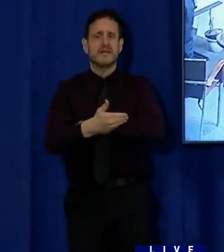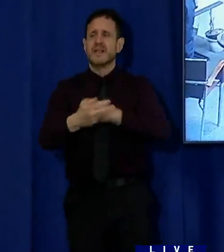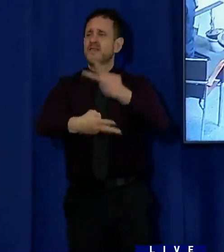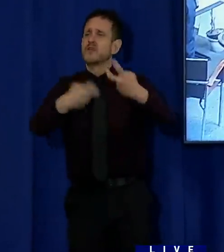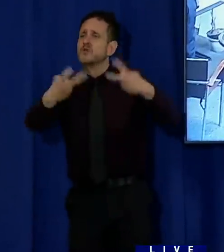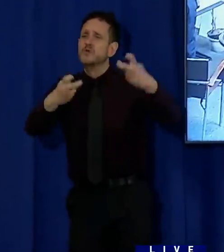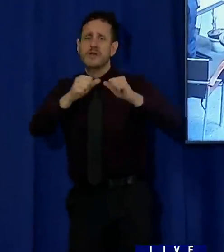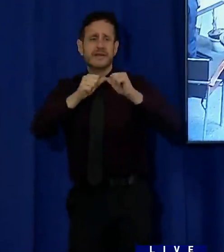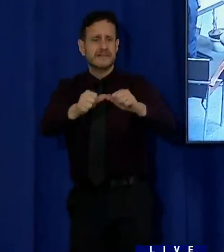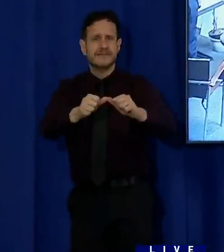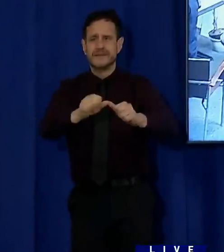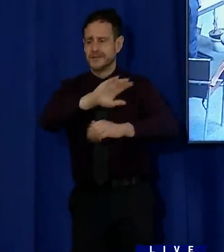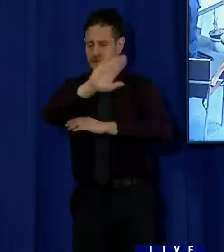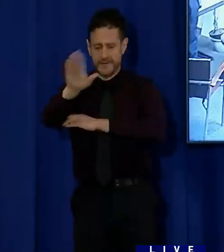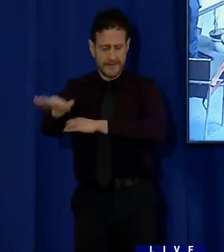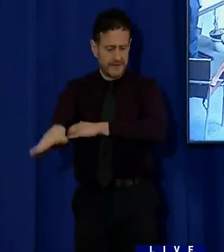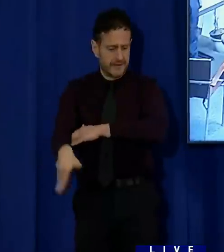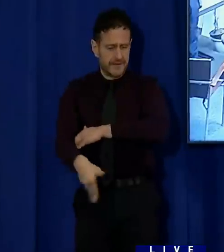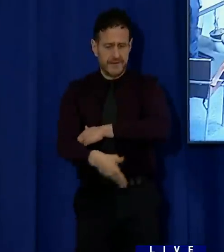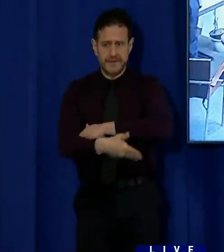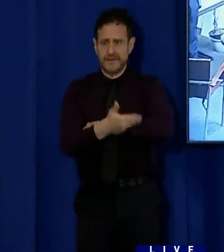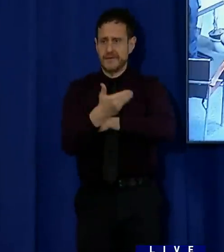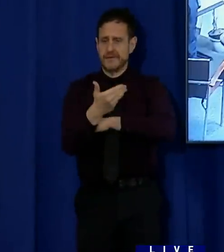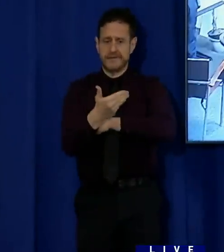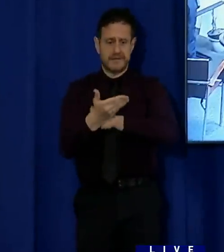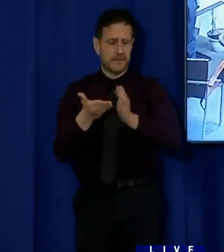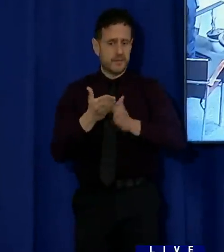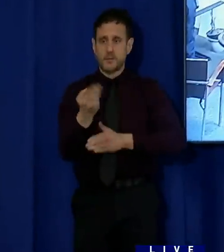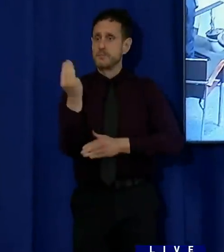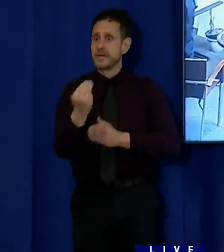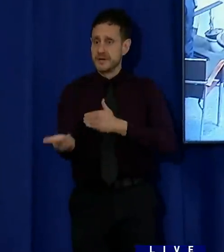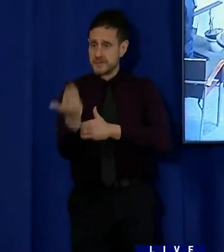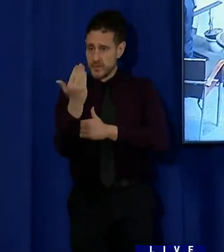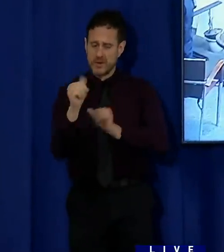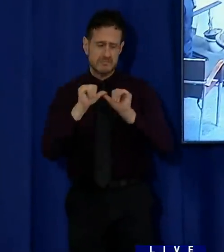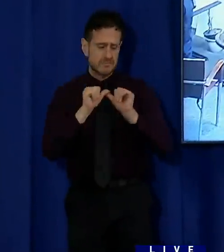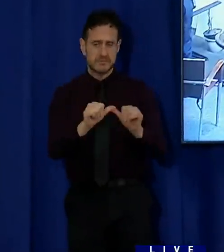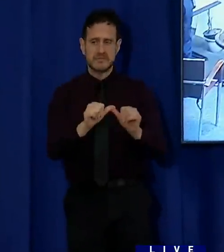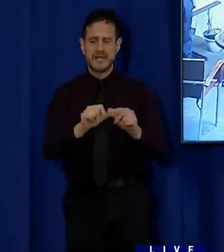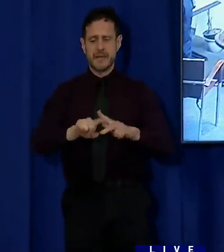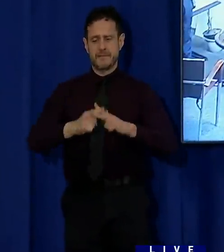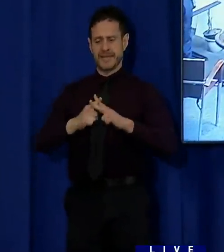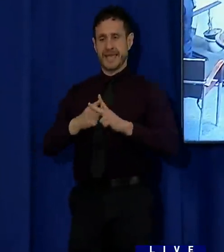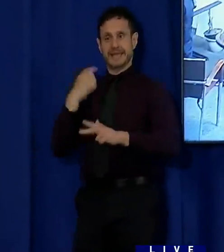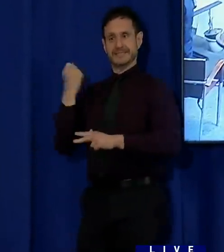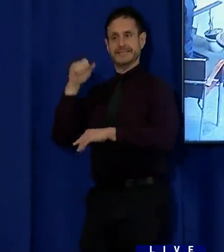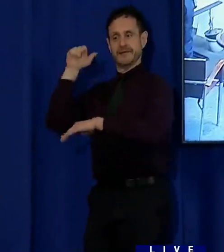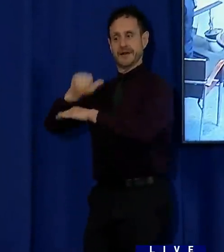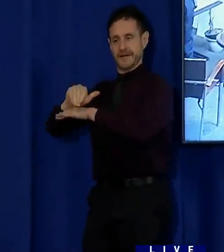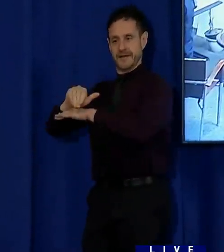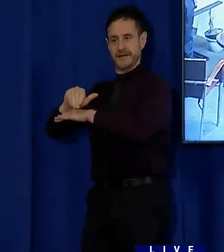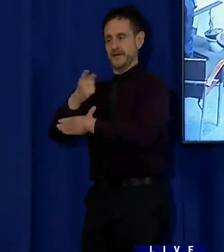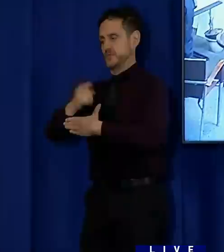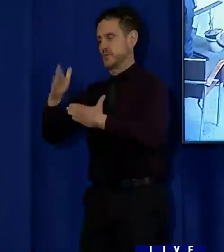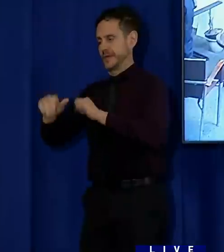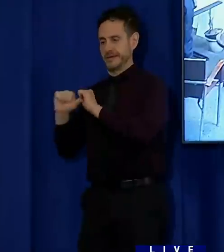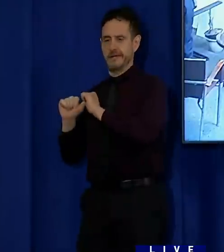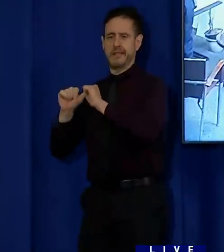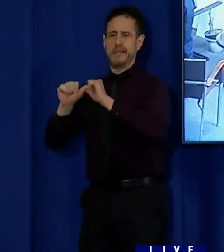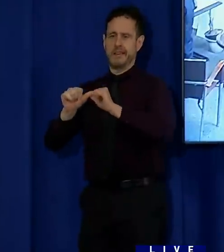continued till Monday morning, and having started Saturday night.